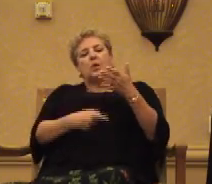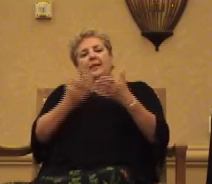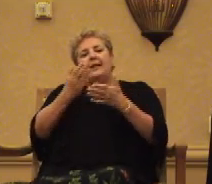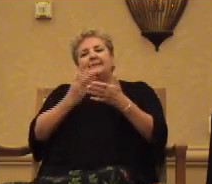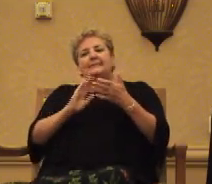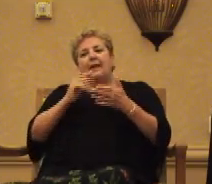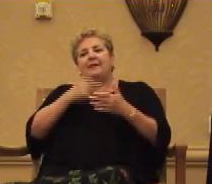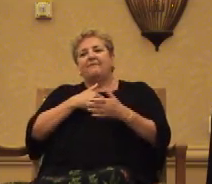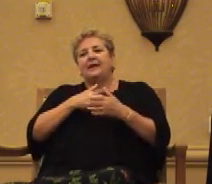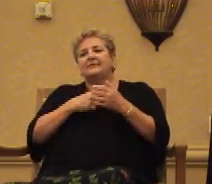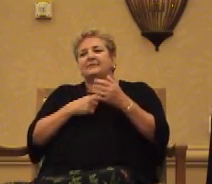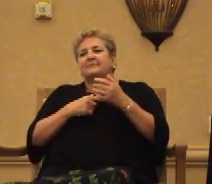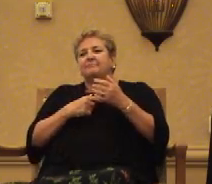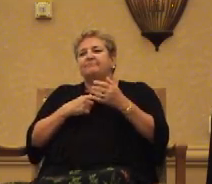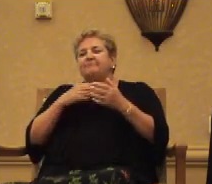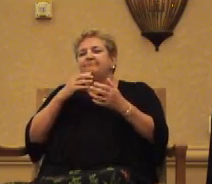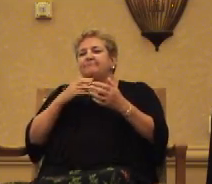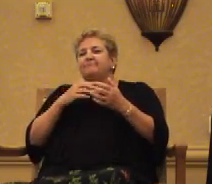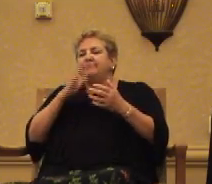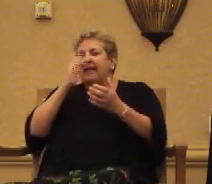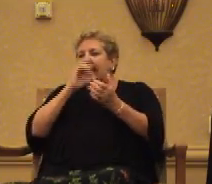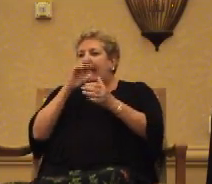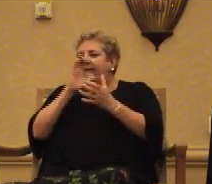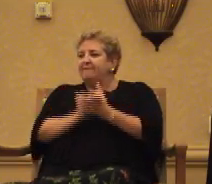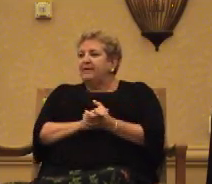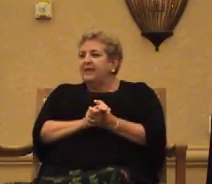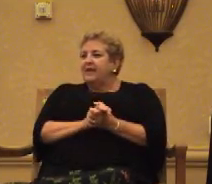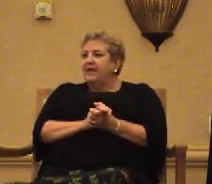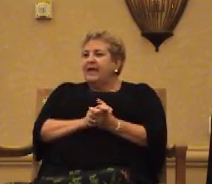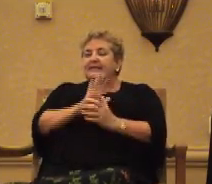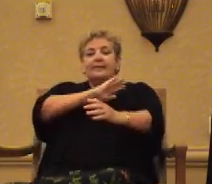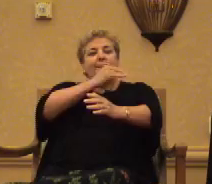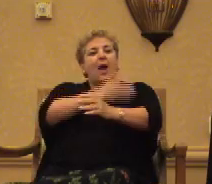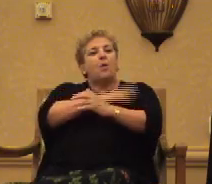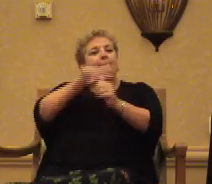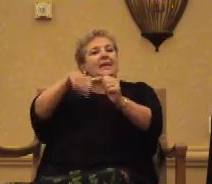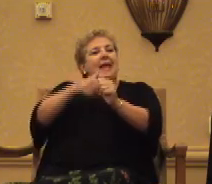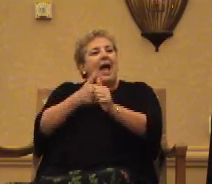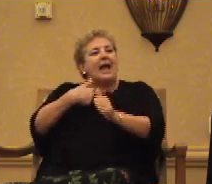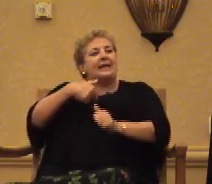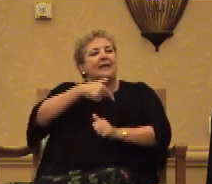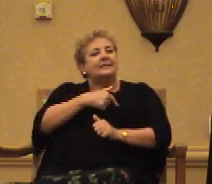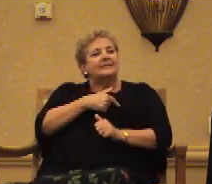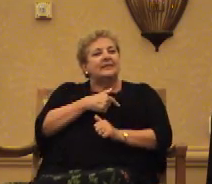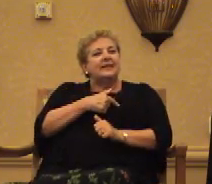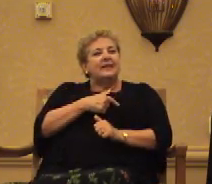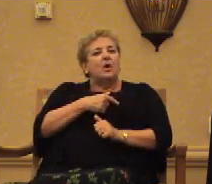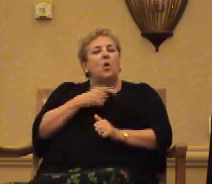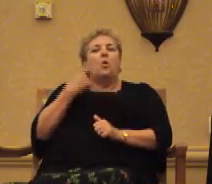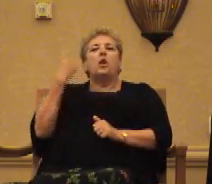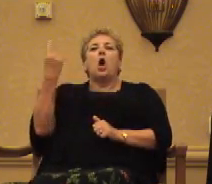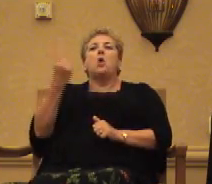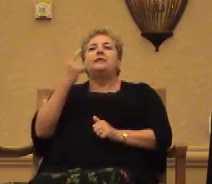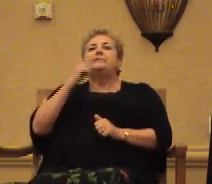and the principle is that the power behind us will always be greater than the seeming obstacles